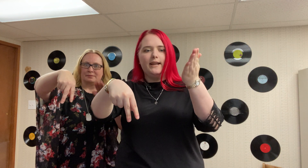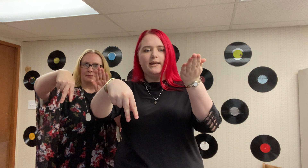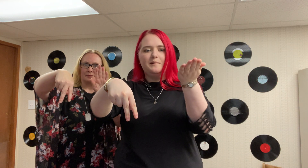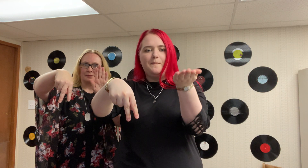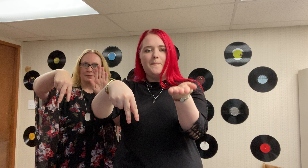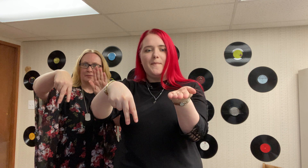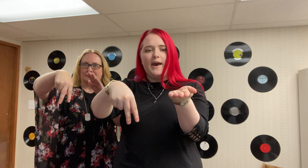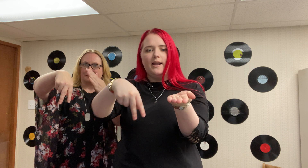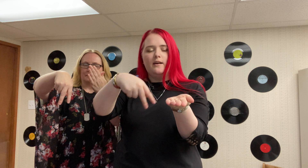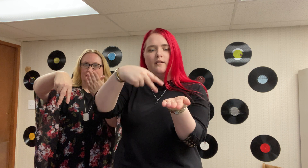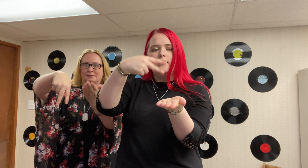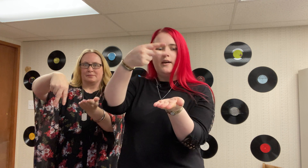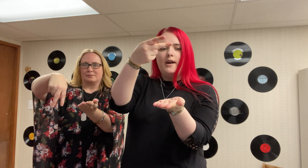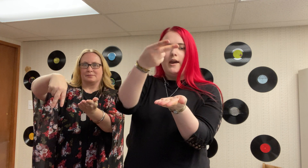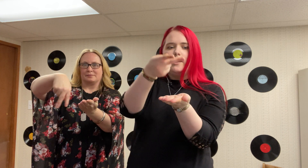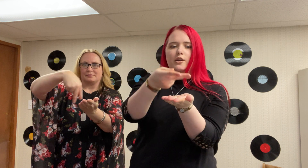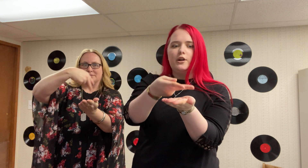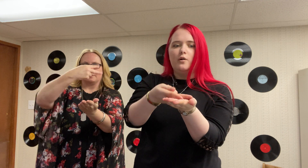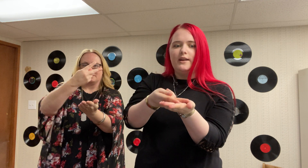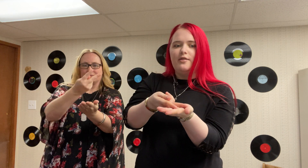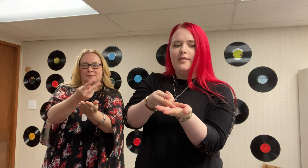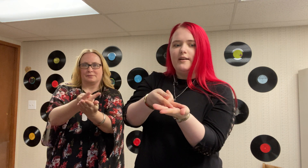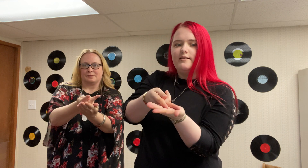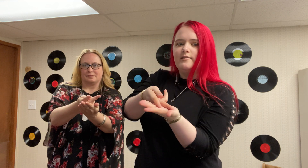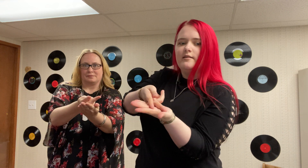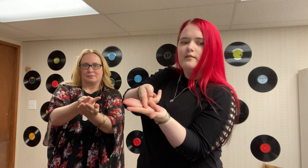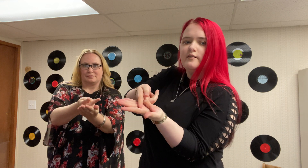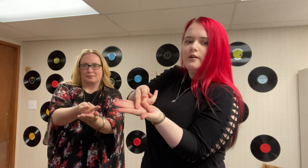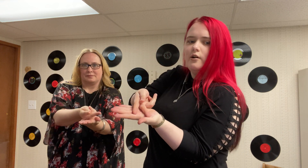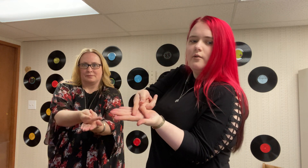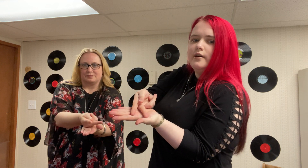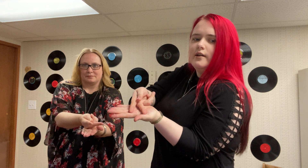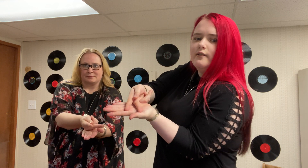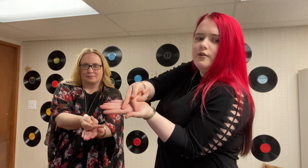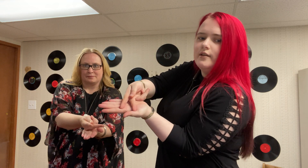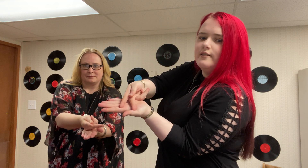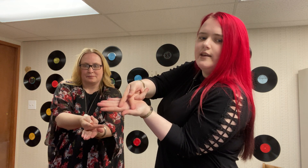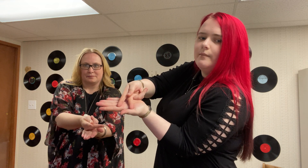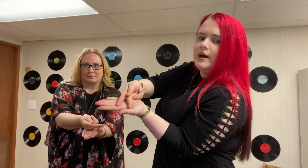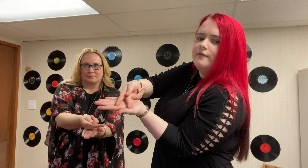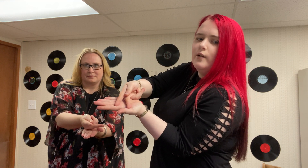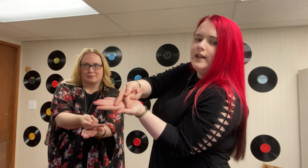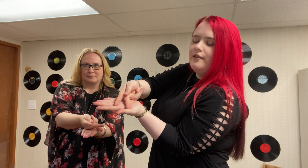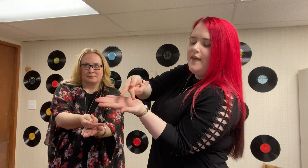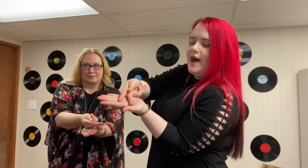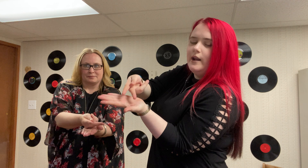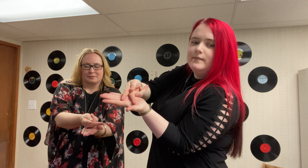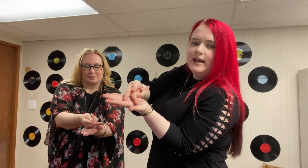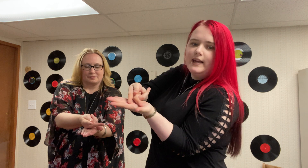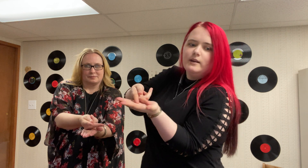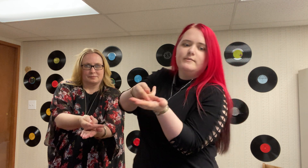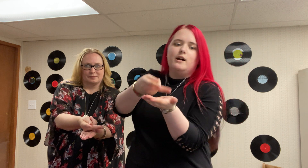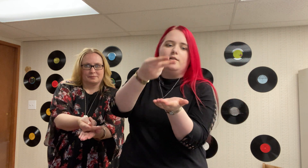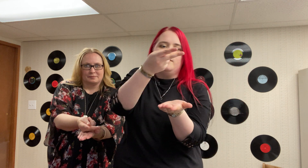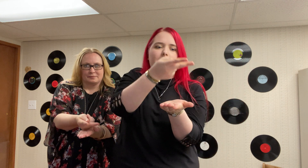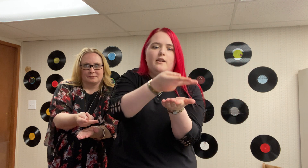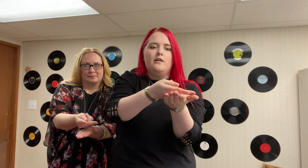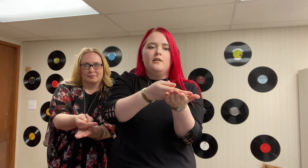his bed. And you're going to go like this. So if you can see, I'm kind of going like that, and I'm laying him down in the bed.